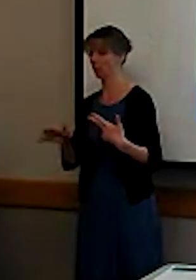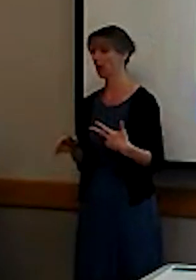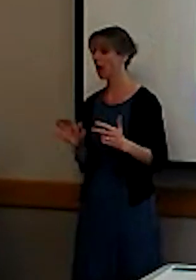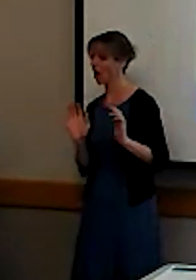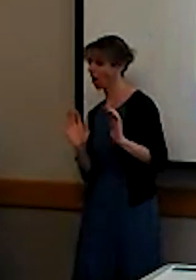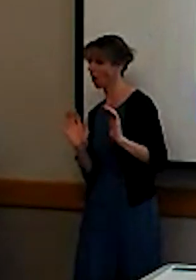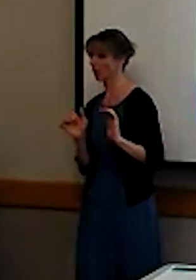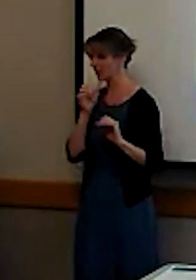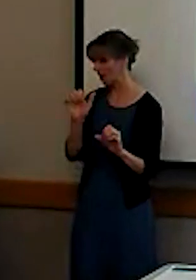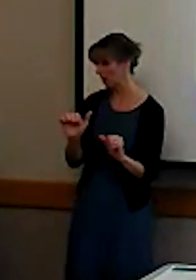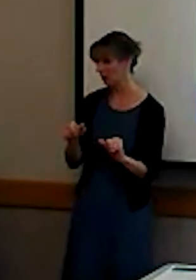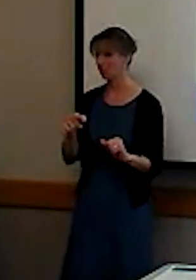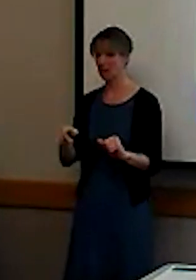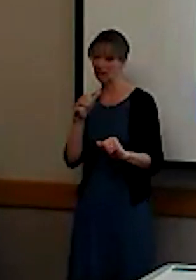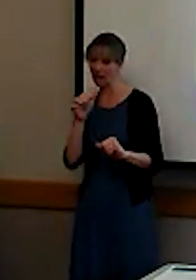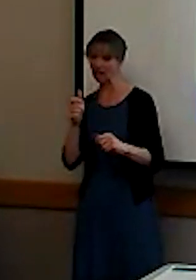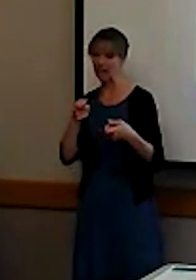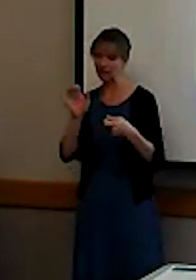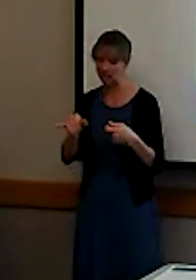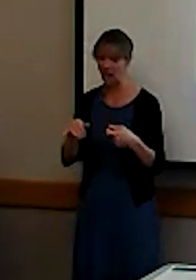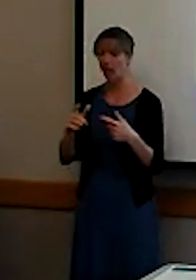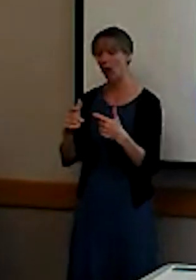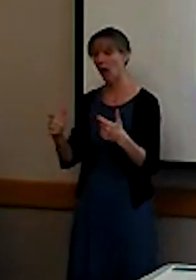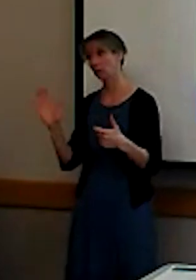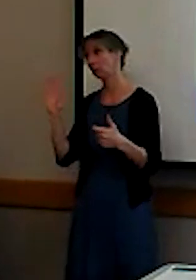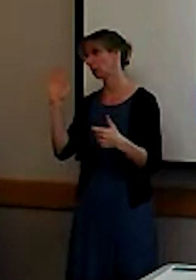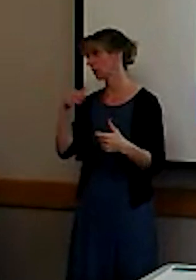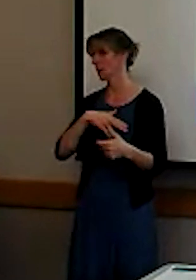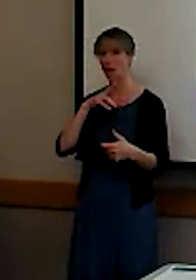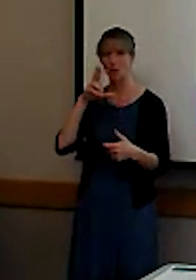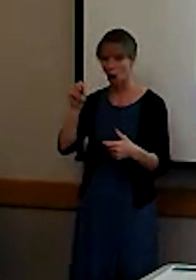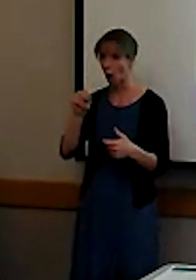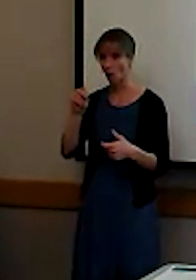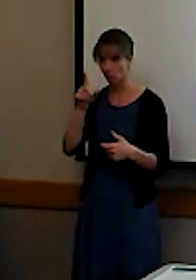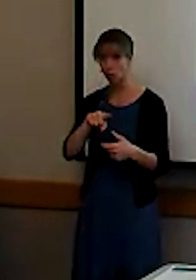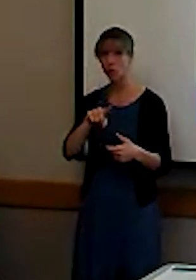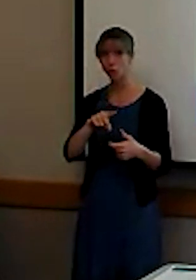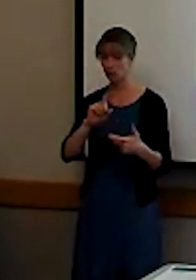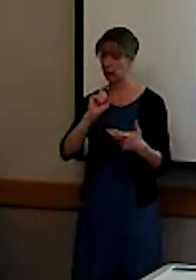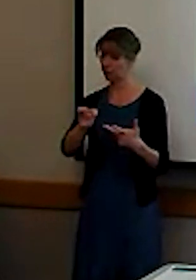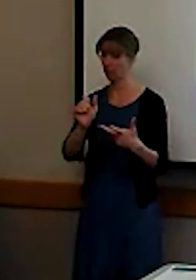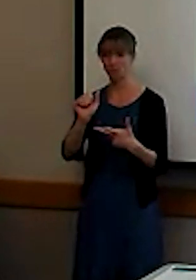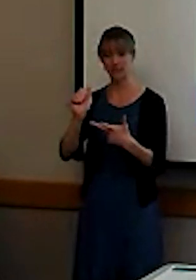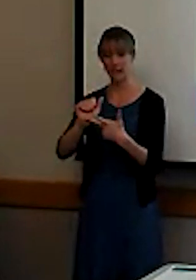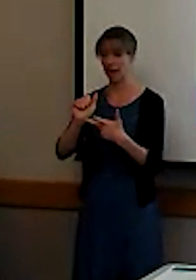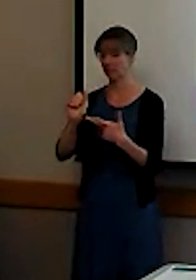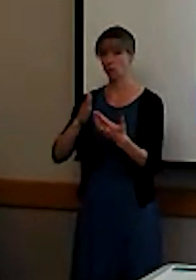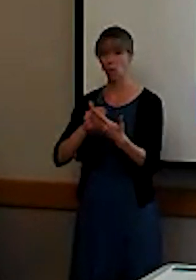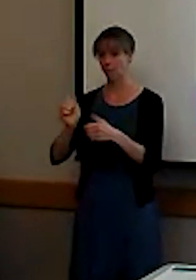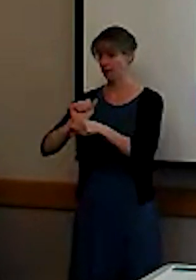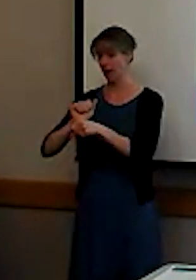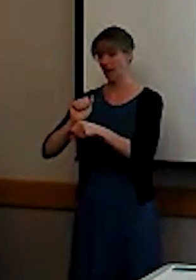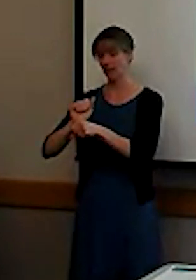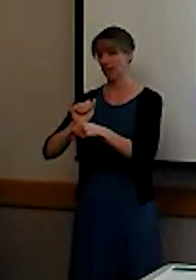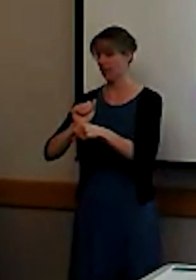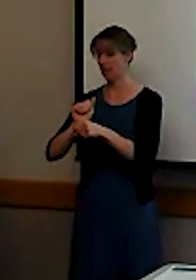thinking that's not going to be possible. They're not going to be able to handle that, blah, blah, blah. But no, you give them a task, you give anybody a task and